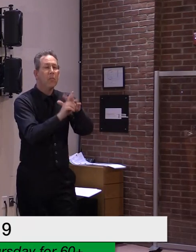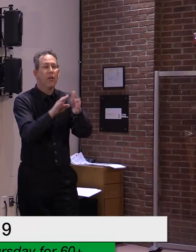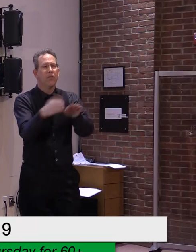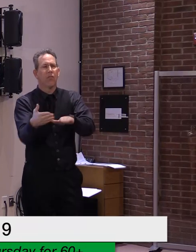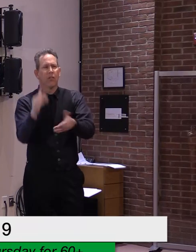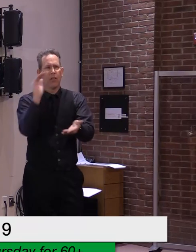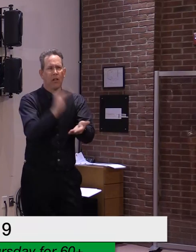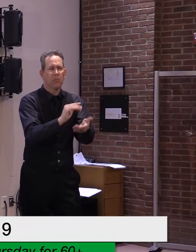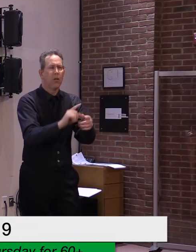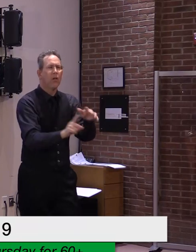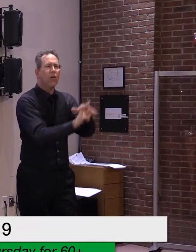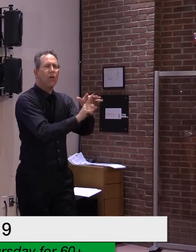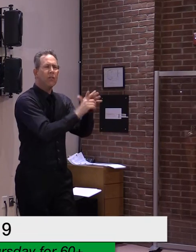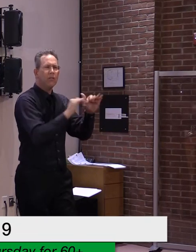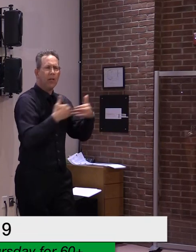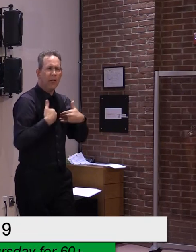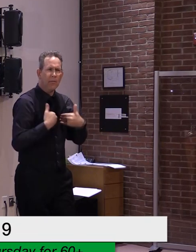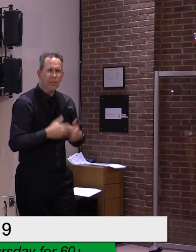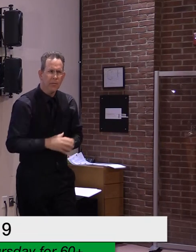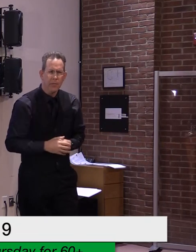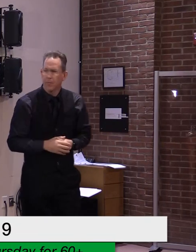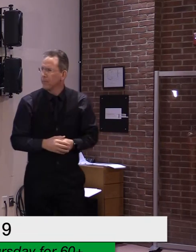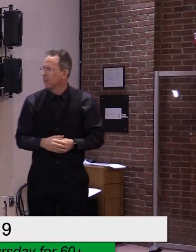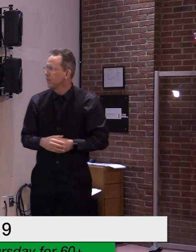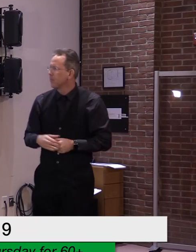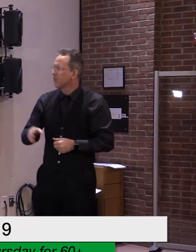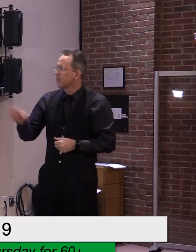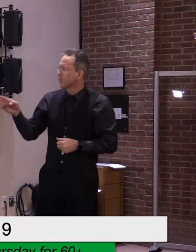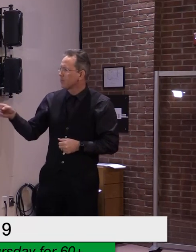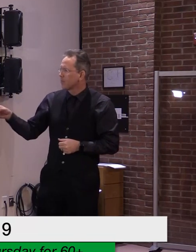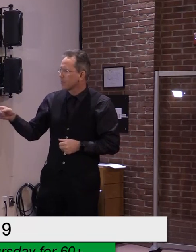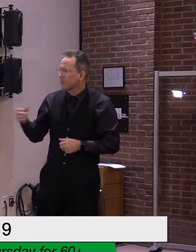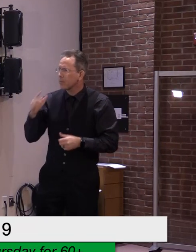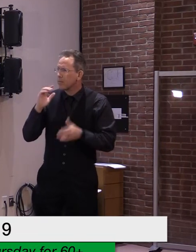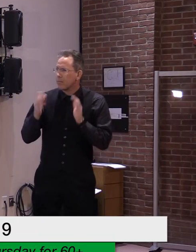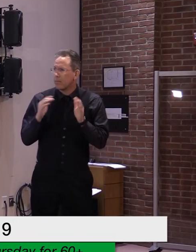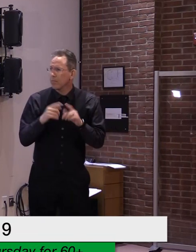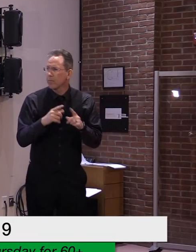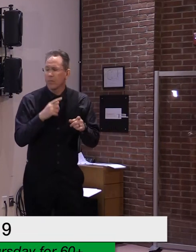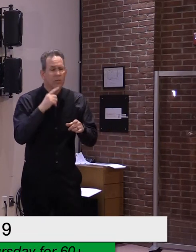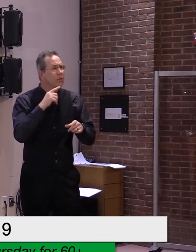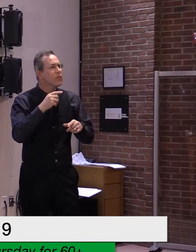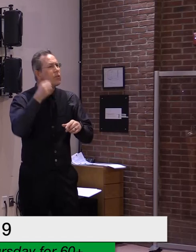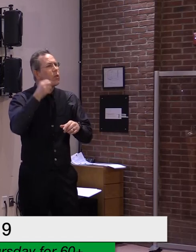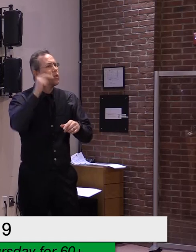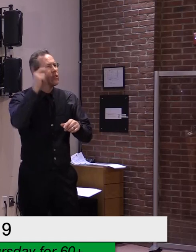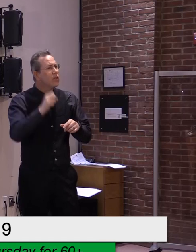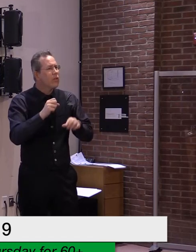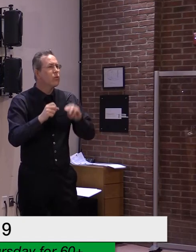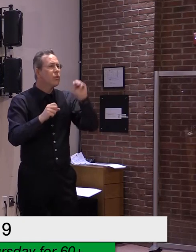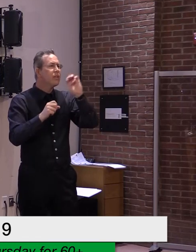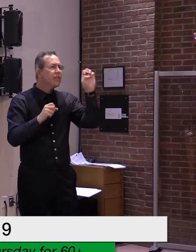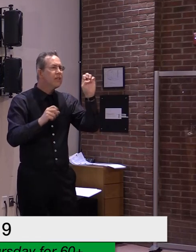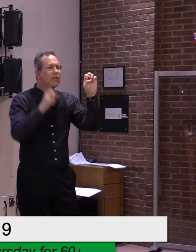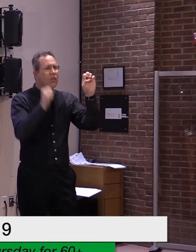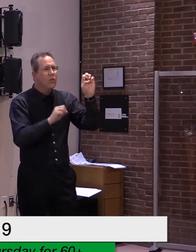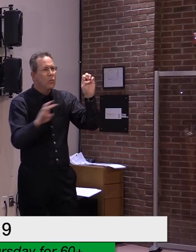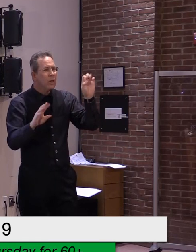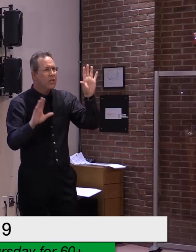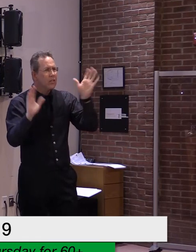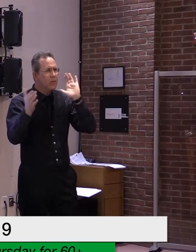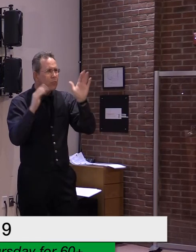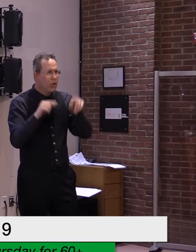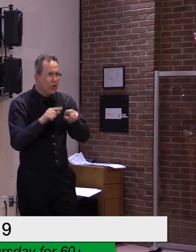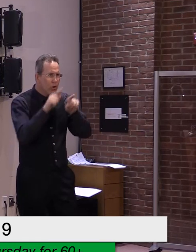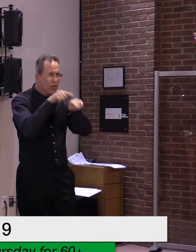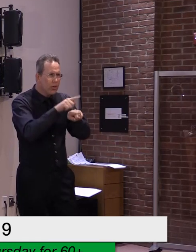see some differences in the trend, with the Northeast and the Midwest seeing their cases clearly stall or increasing,